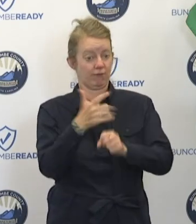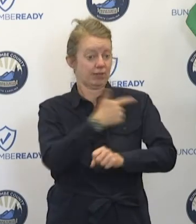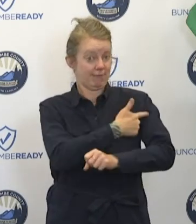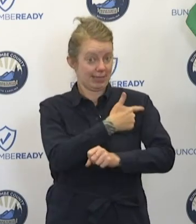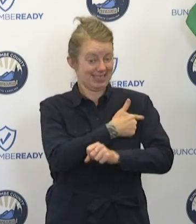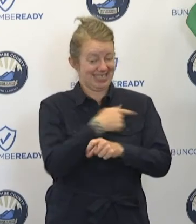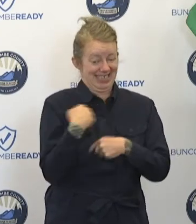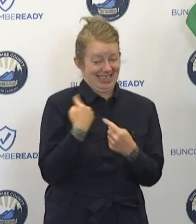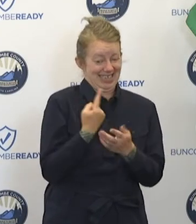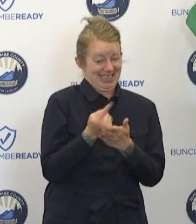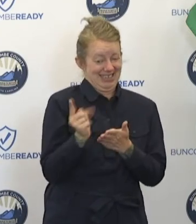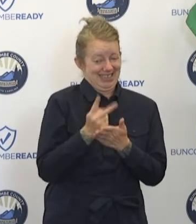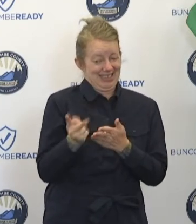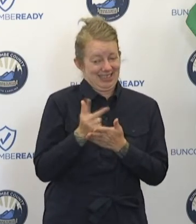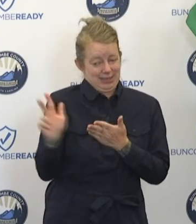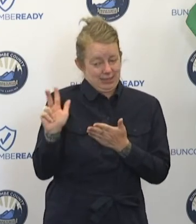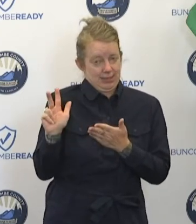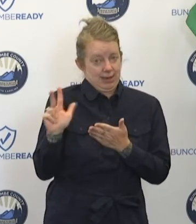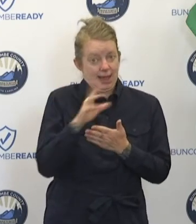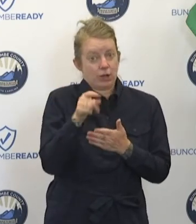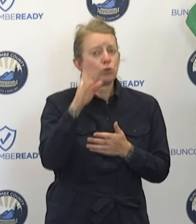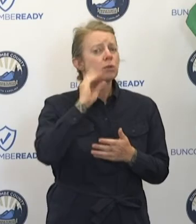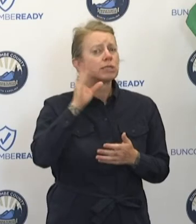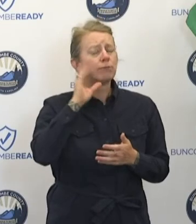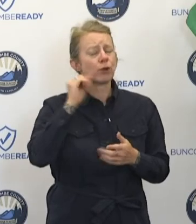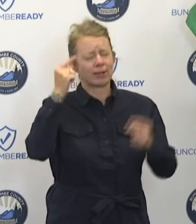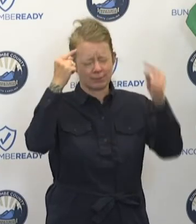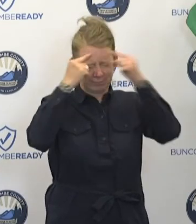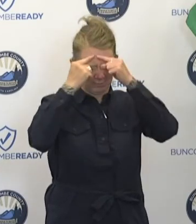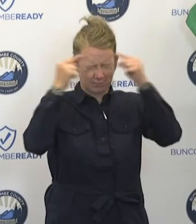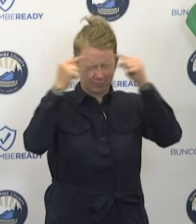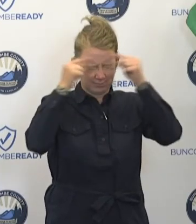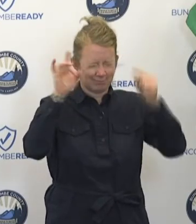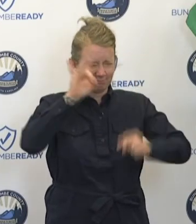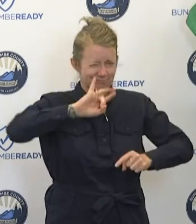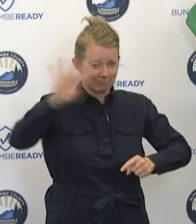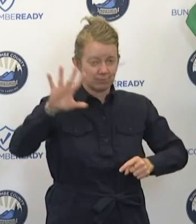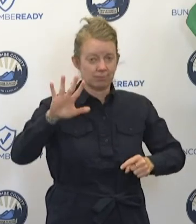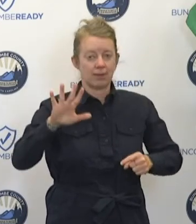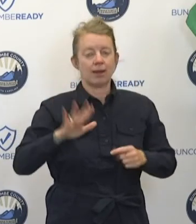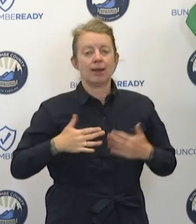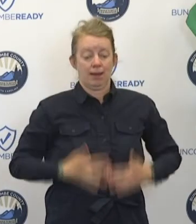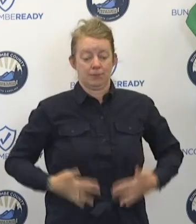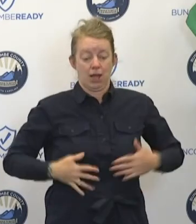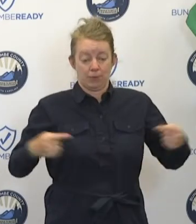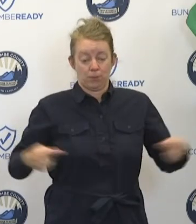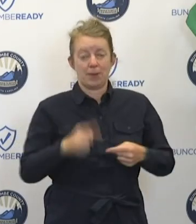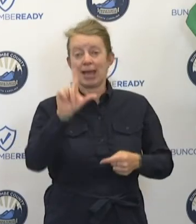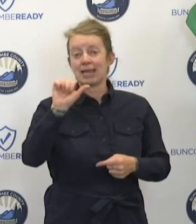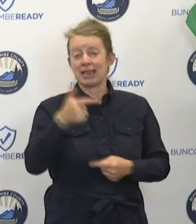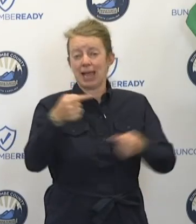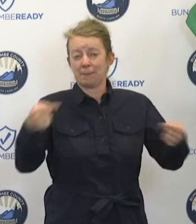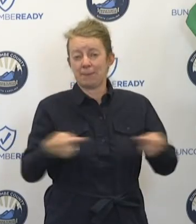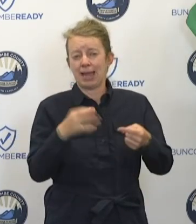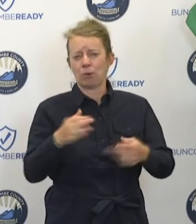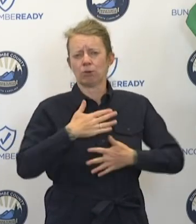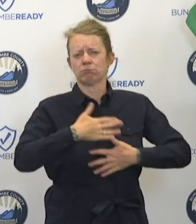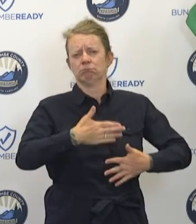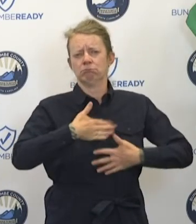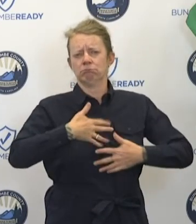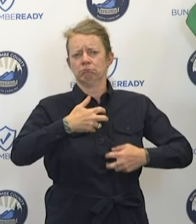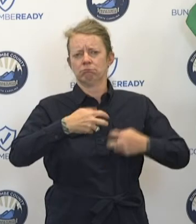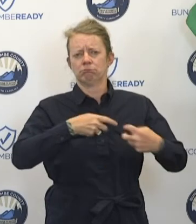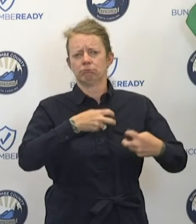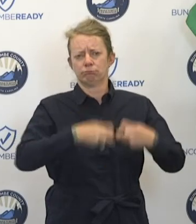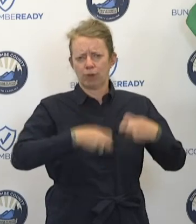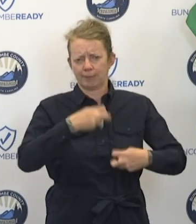and have severe headache, abdominal pain, leg pain, and/or shortness of breath, please